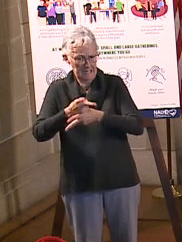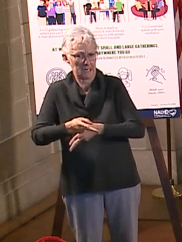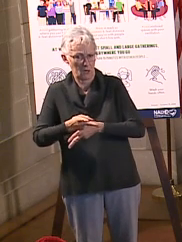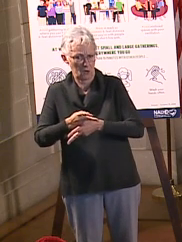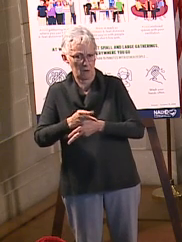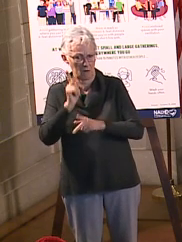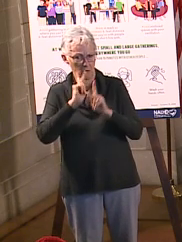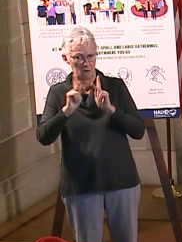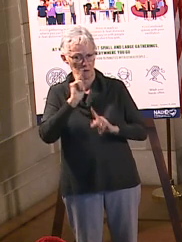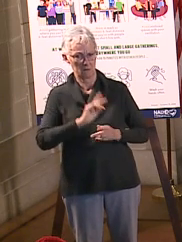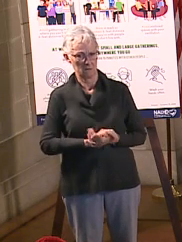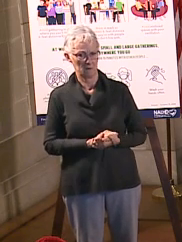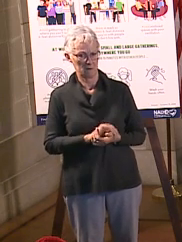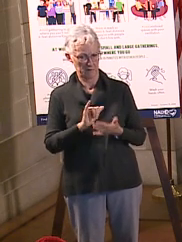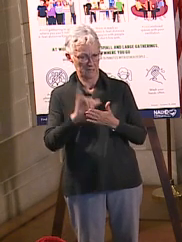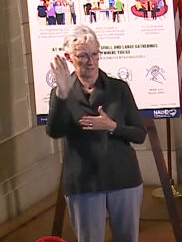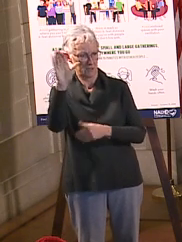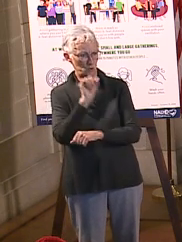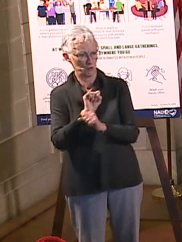do.